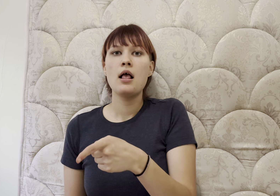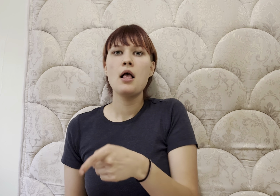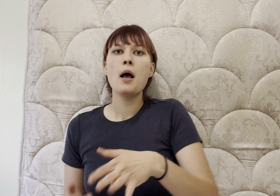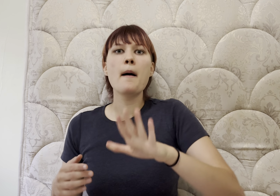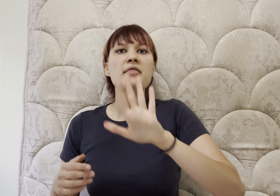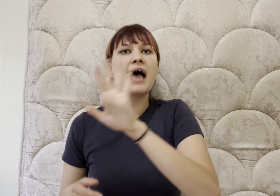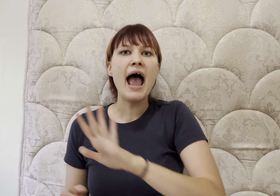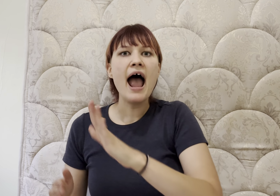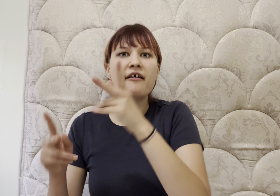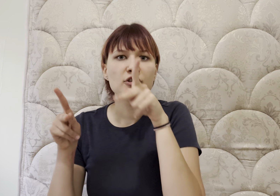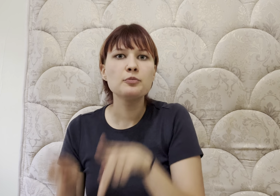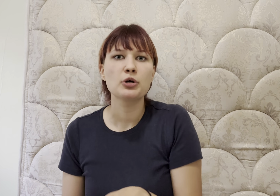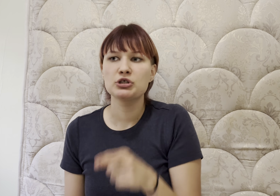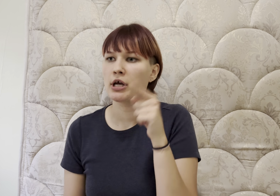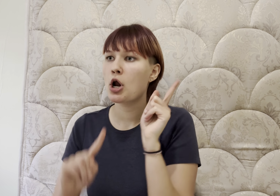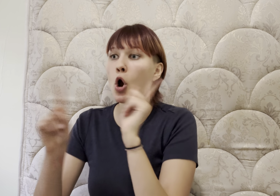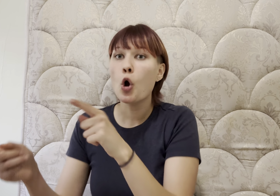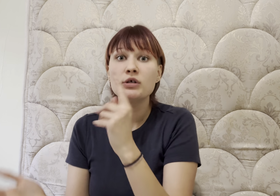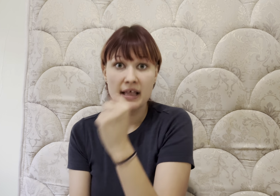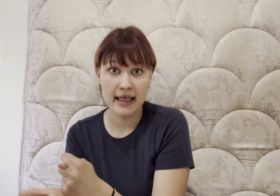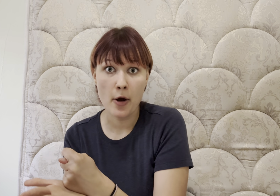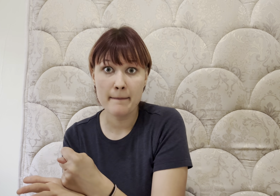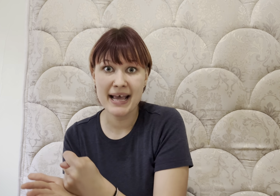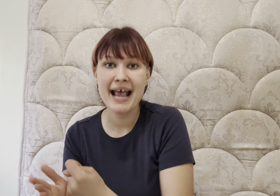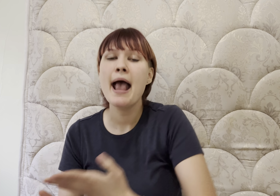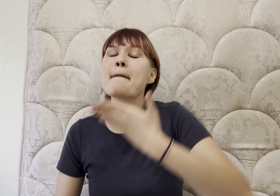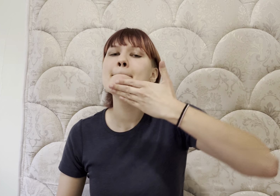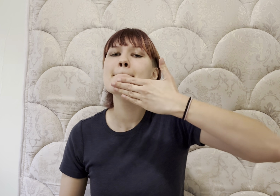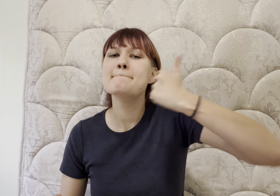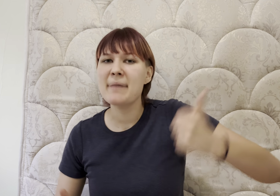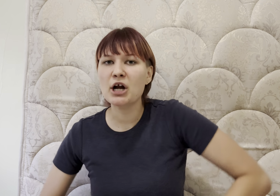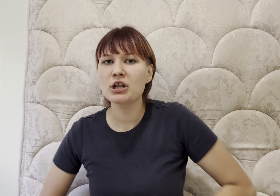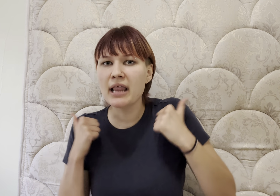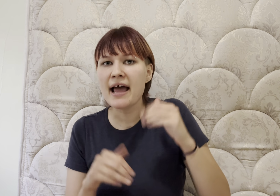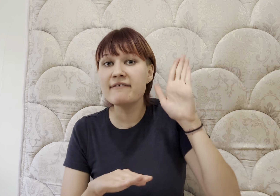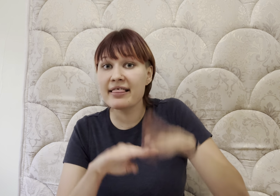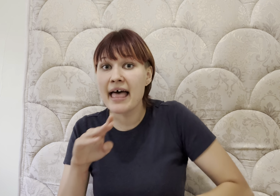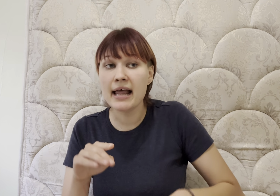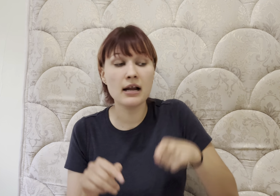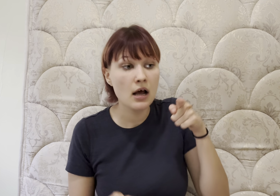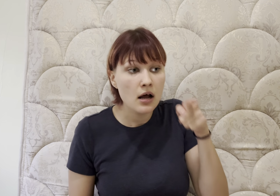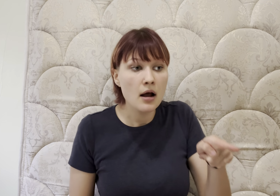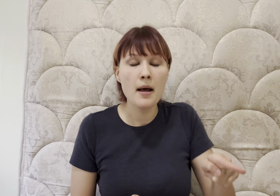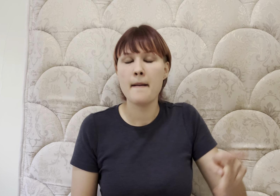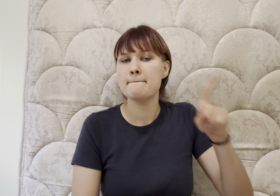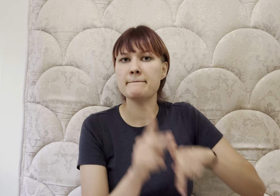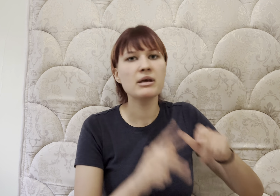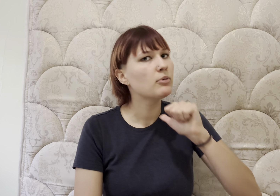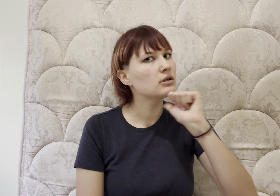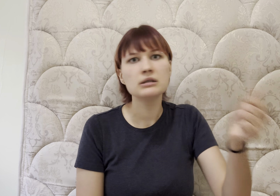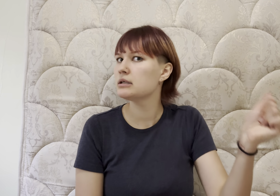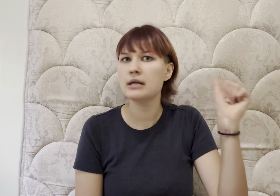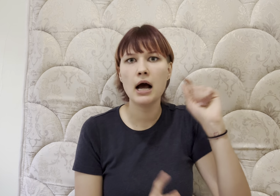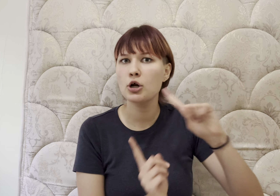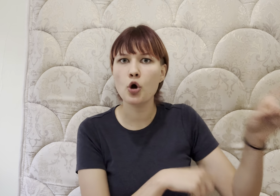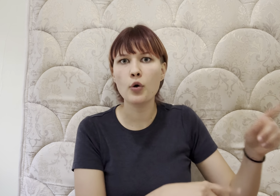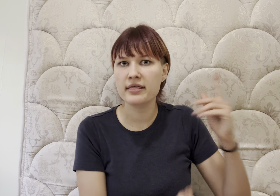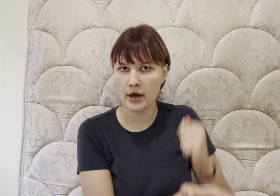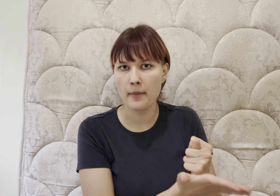don't. Why? Because we all have problems, we all have issues, we could all use somebody else's perspective and a little time